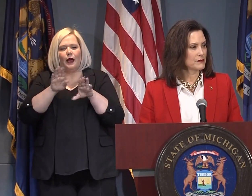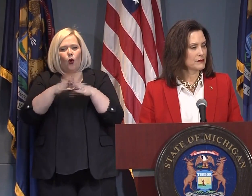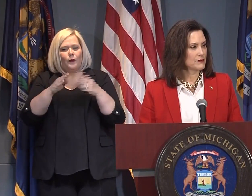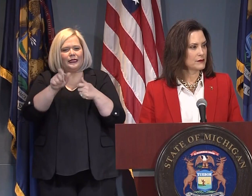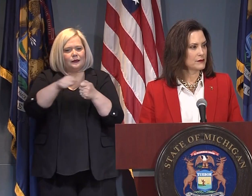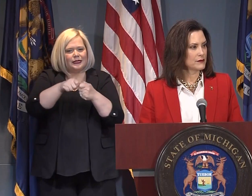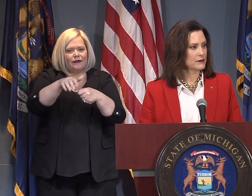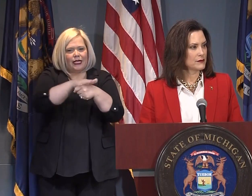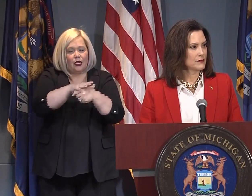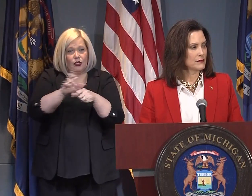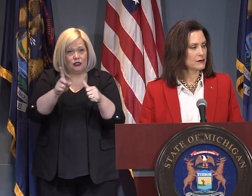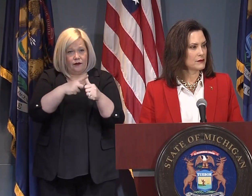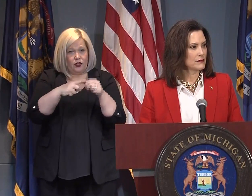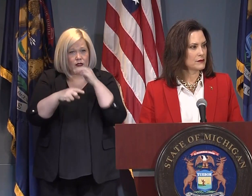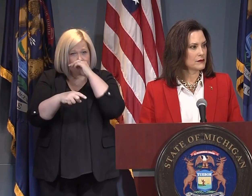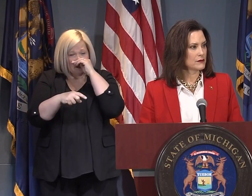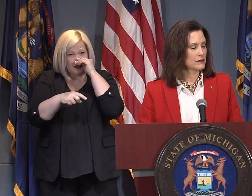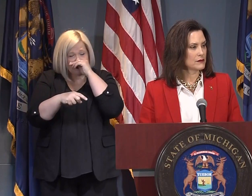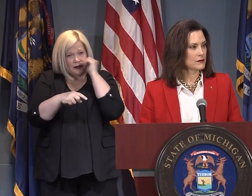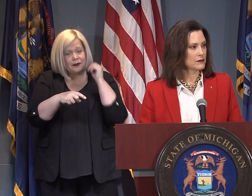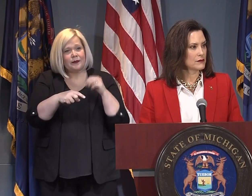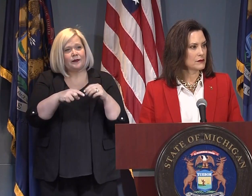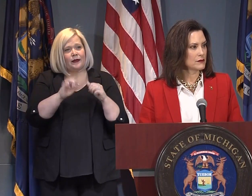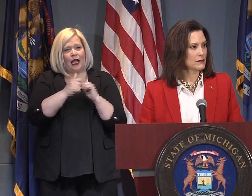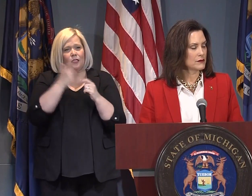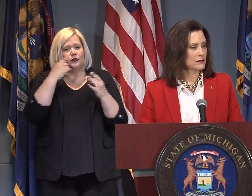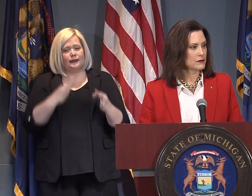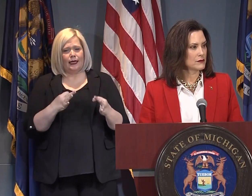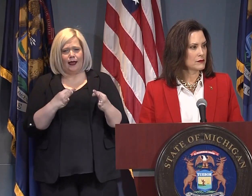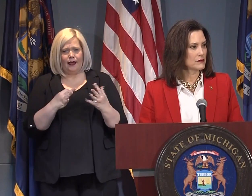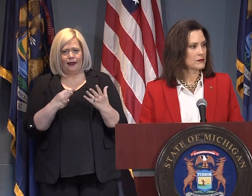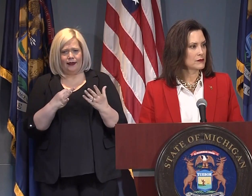do you reconcile those statements? And given the data at this